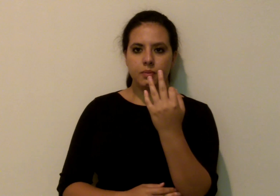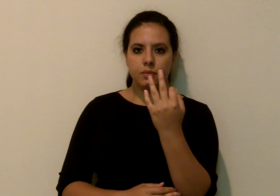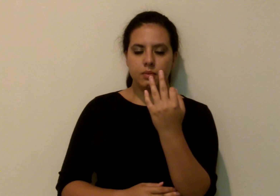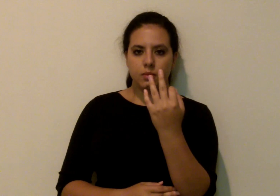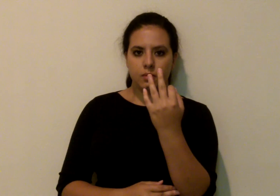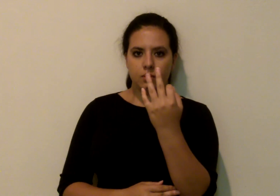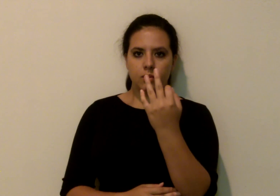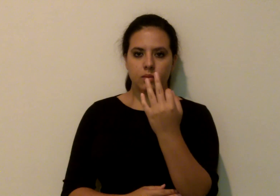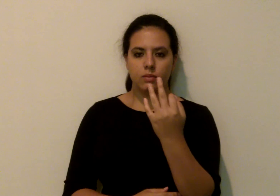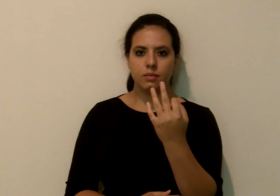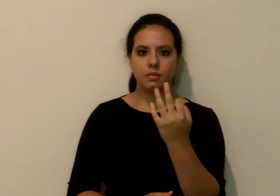wrong.